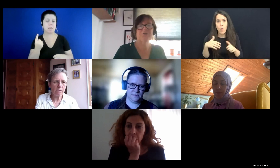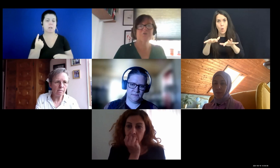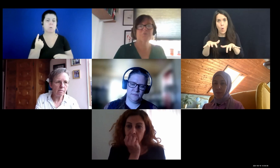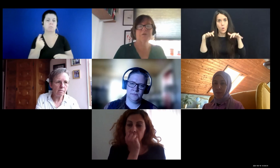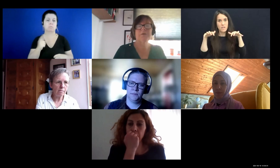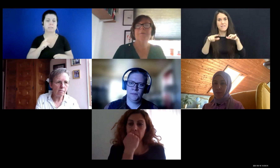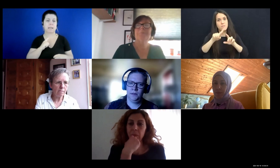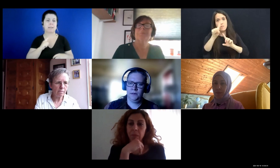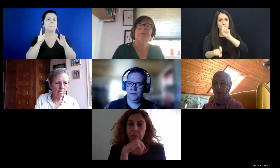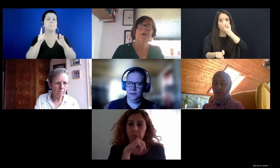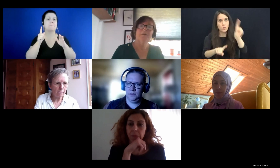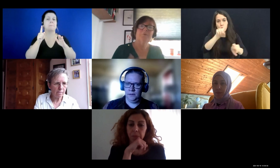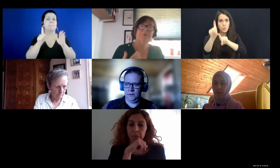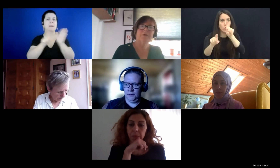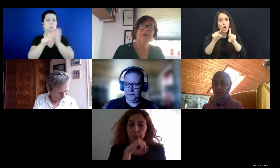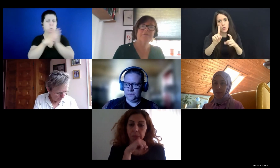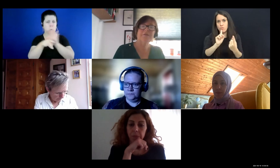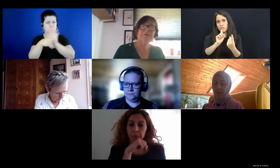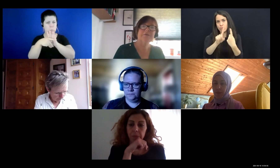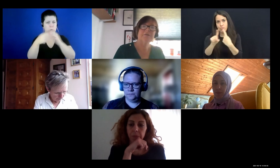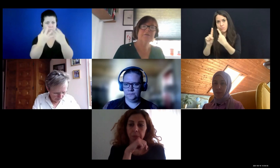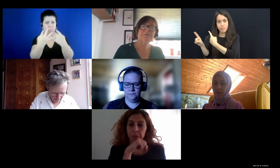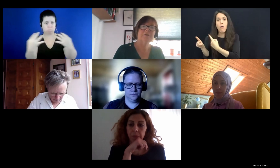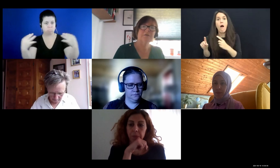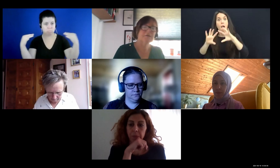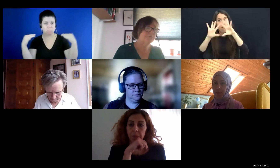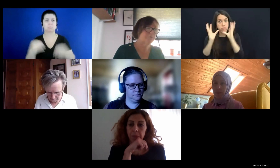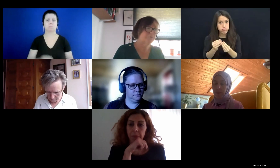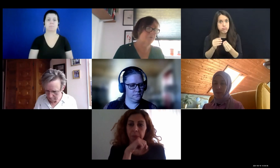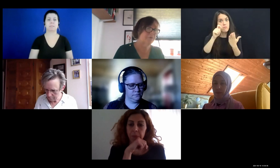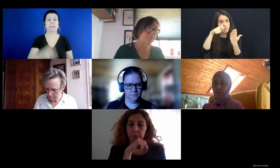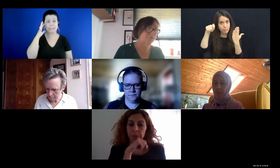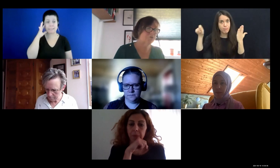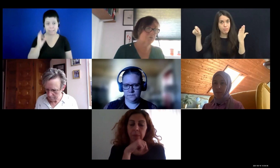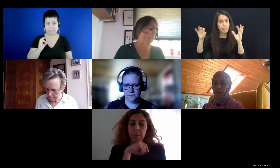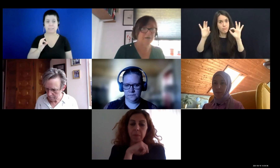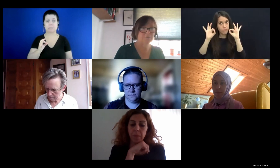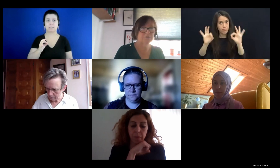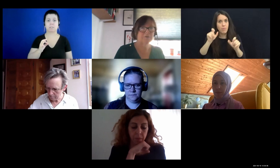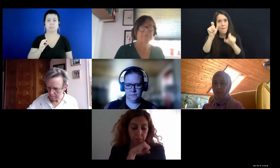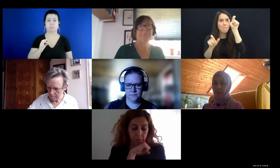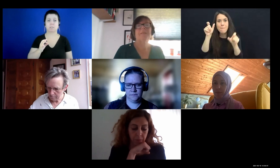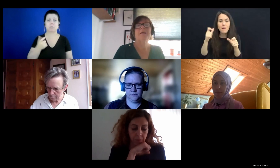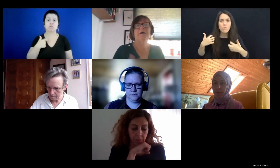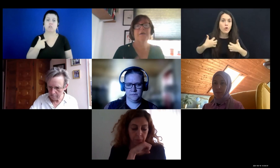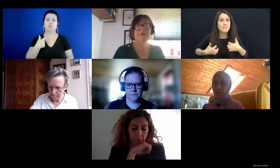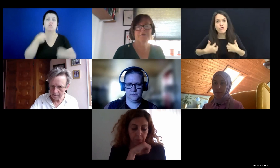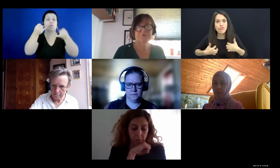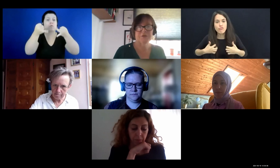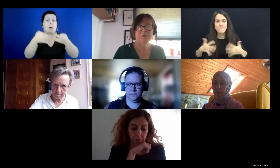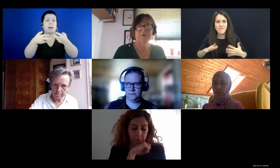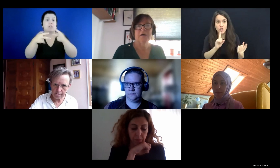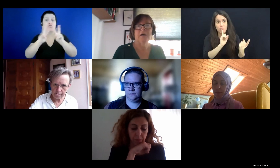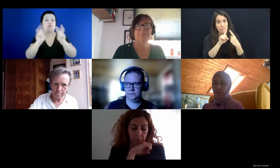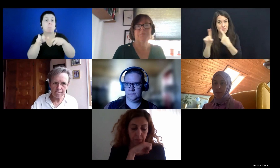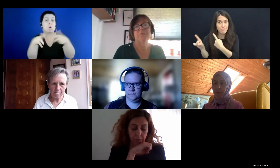to make sure that we cover these and engage with what people want to talk about. And then